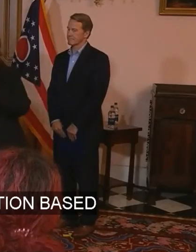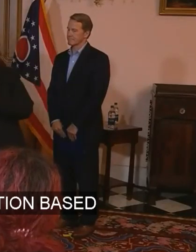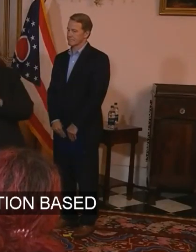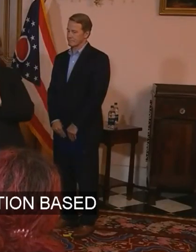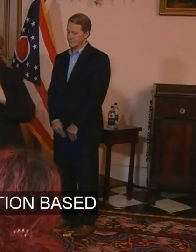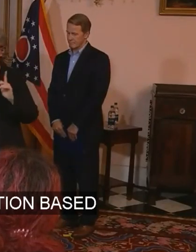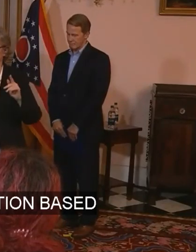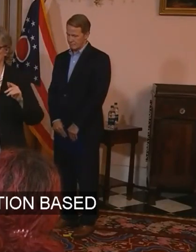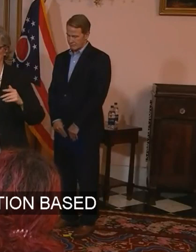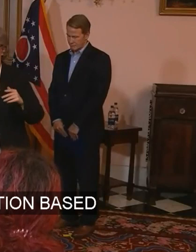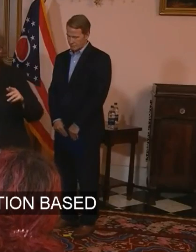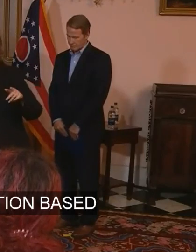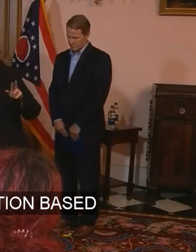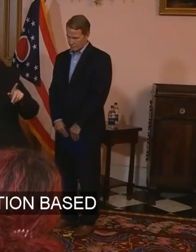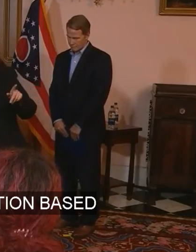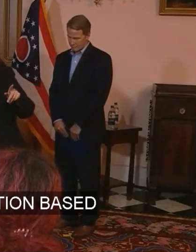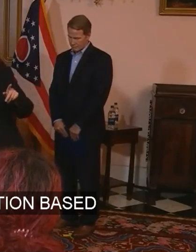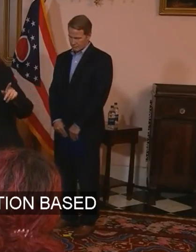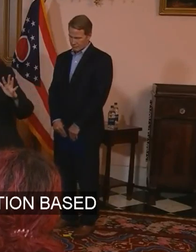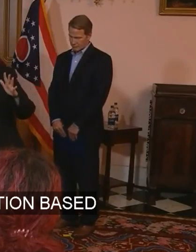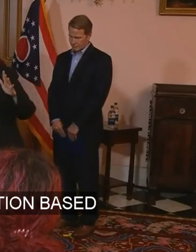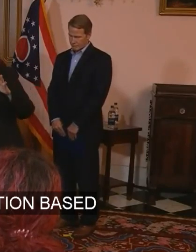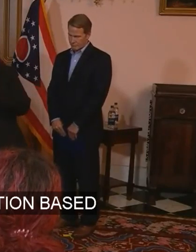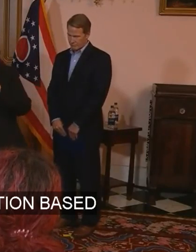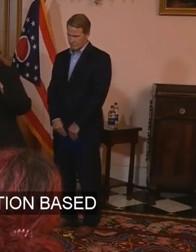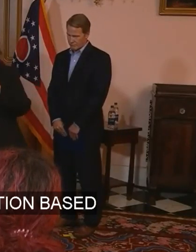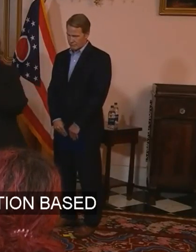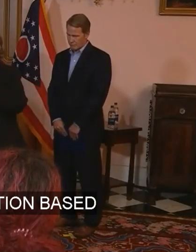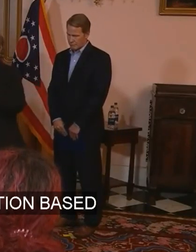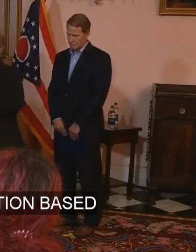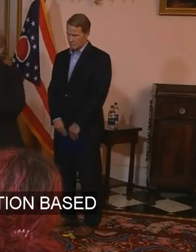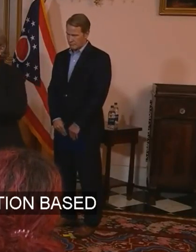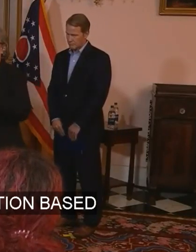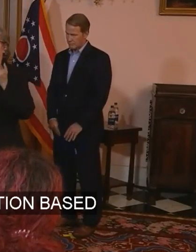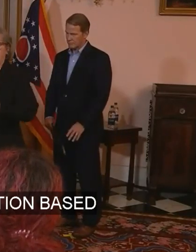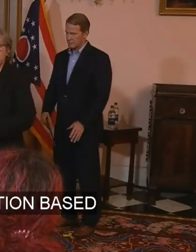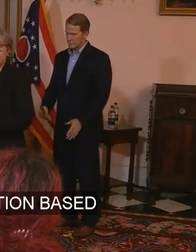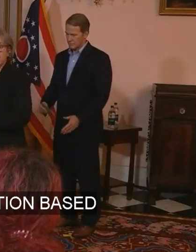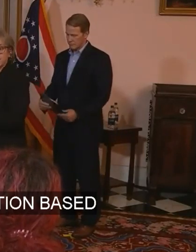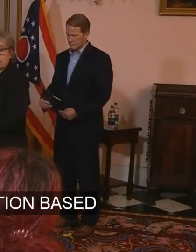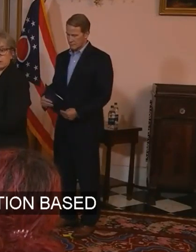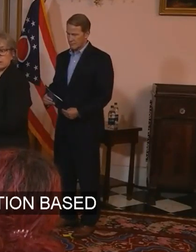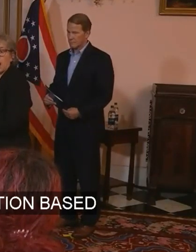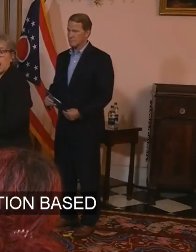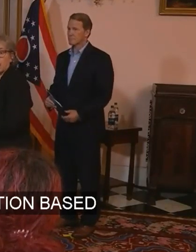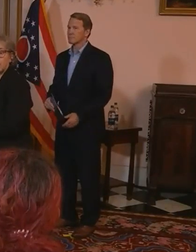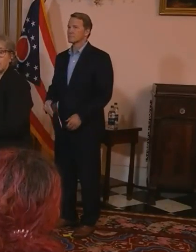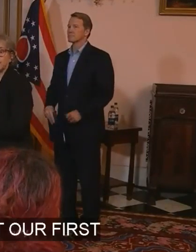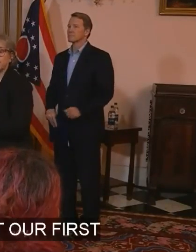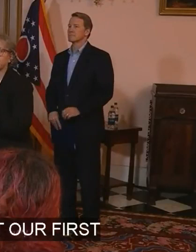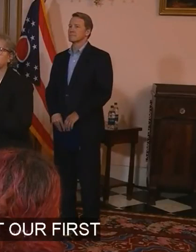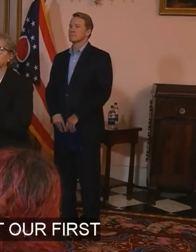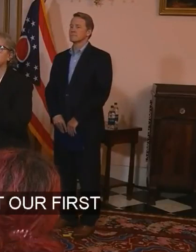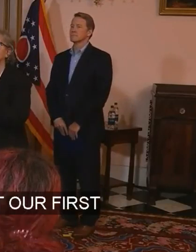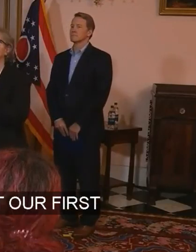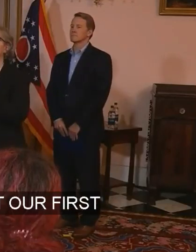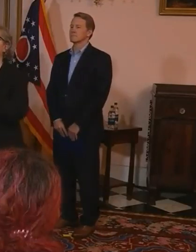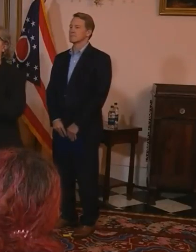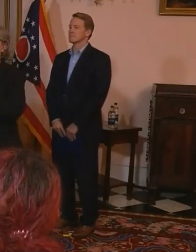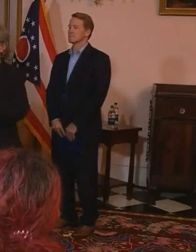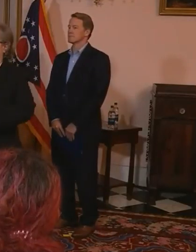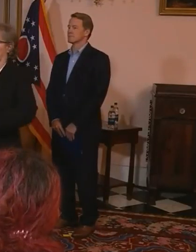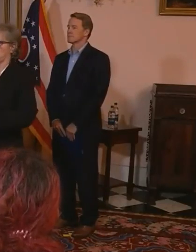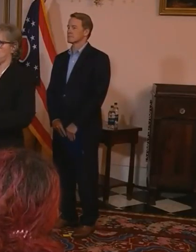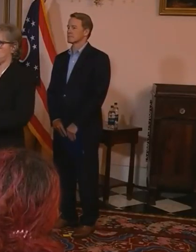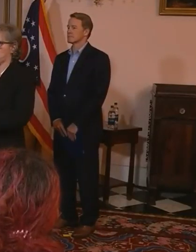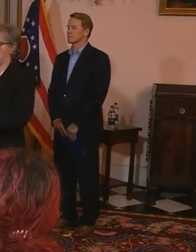negative results, and we began to test and actually tested 8 different people under investigation through March that ended